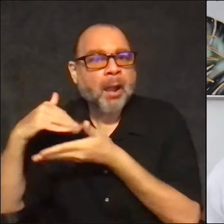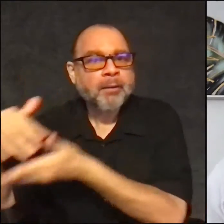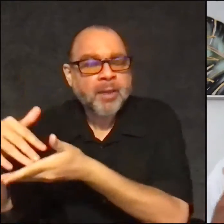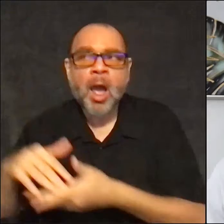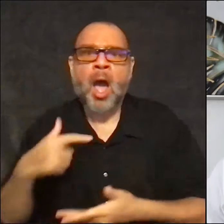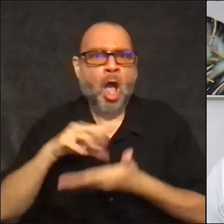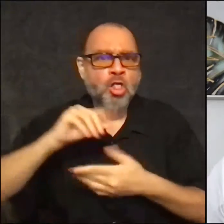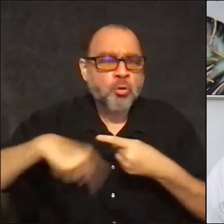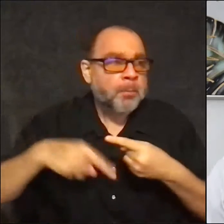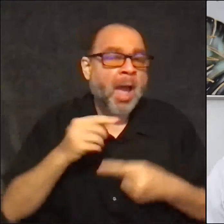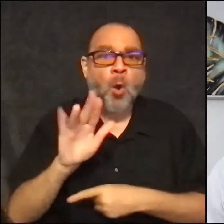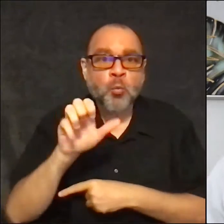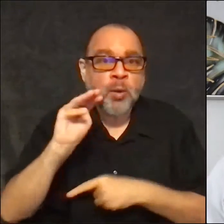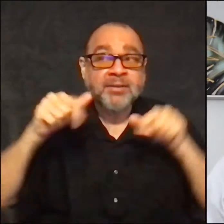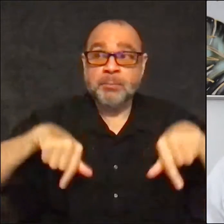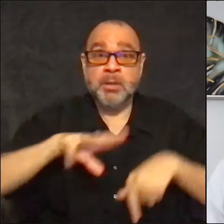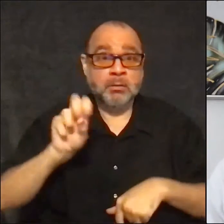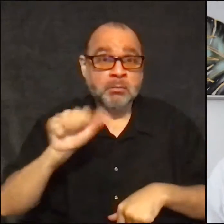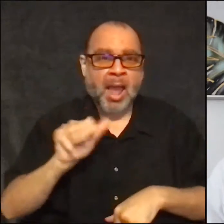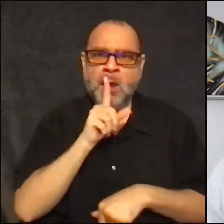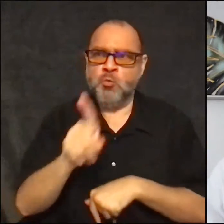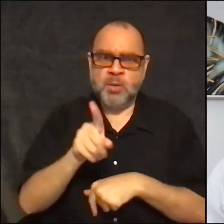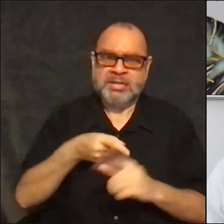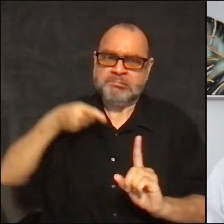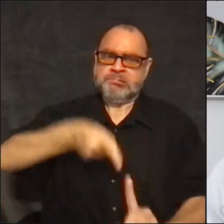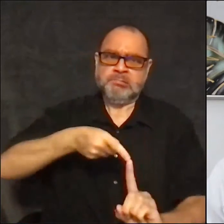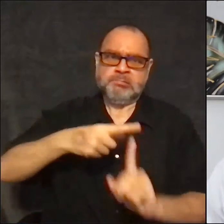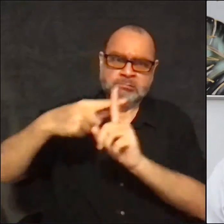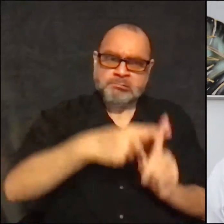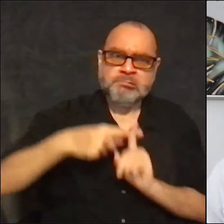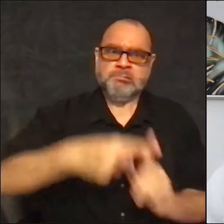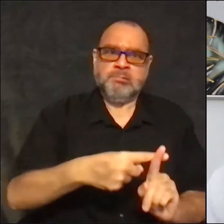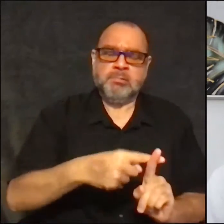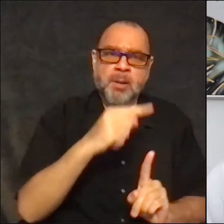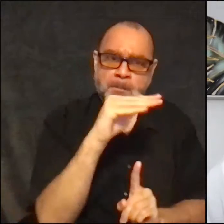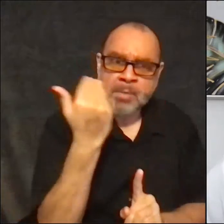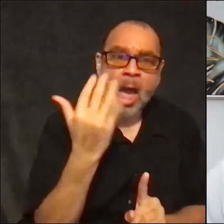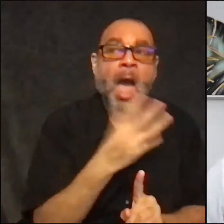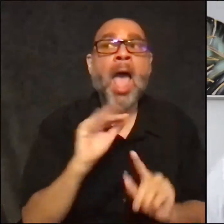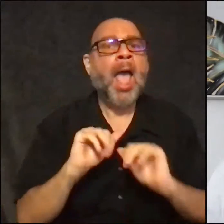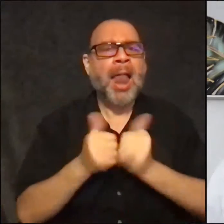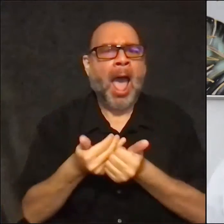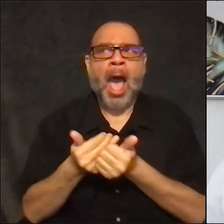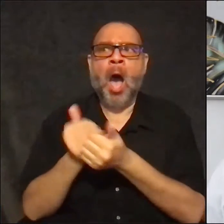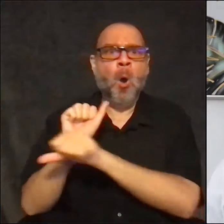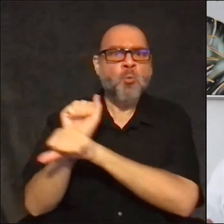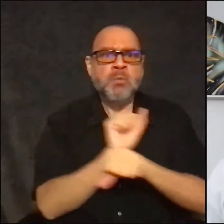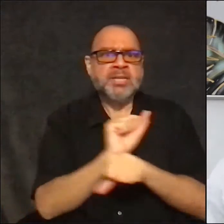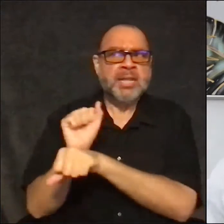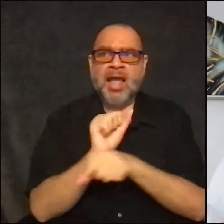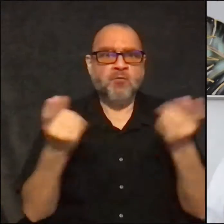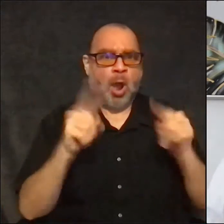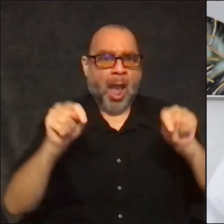States, anti-Black racism specifically, and how slavery showed up in the United States for hundreds of